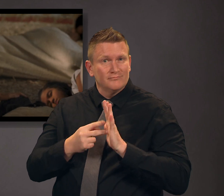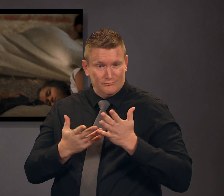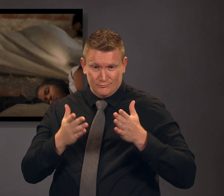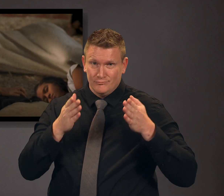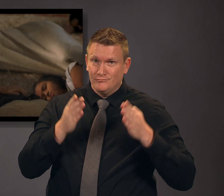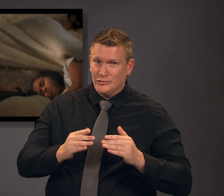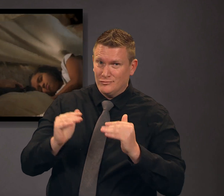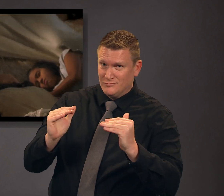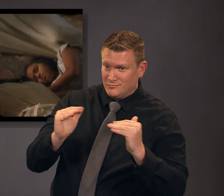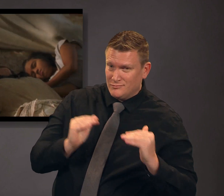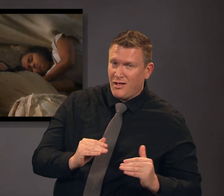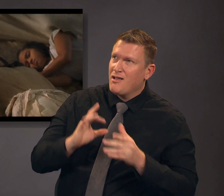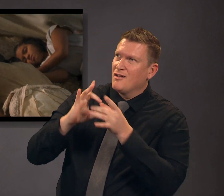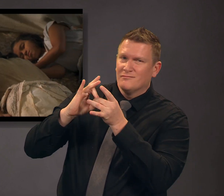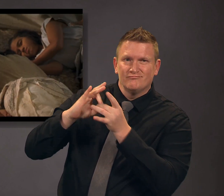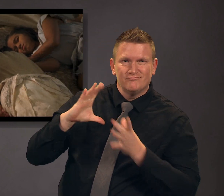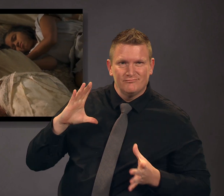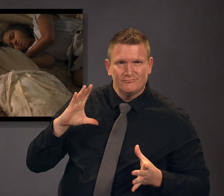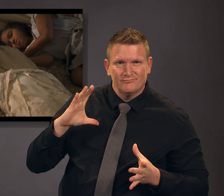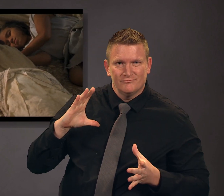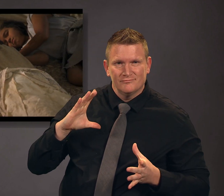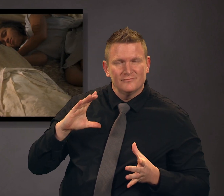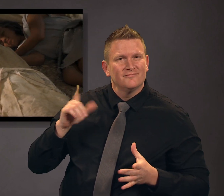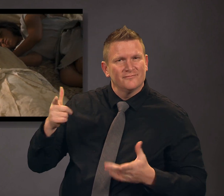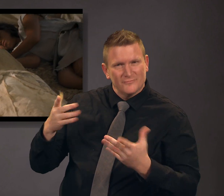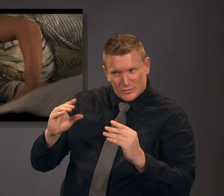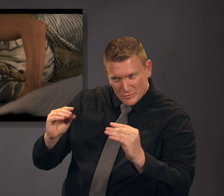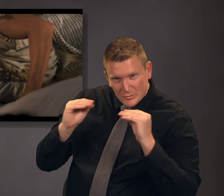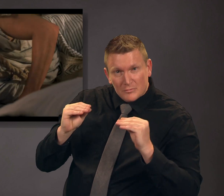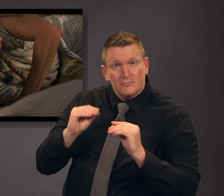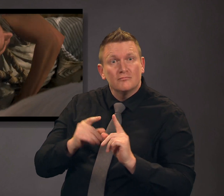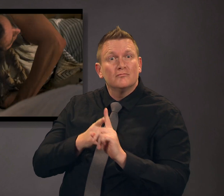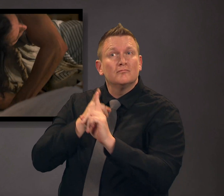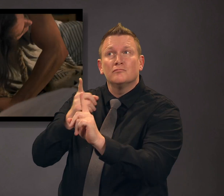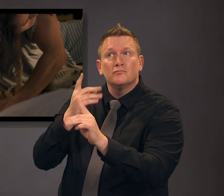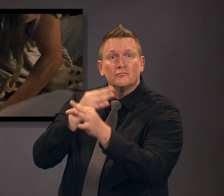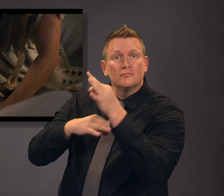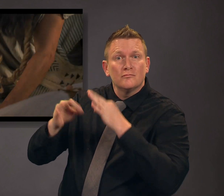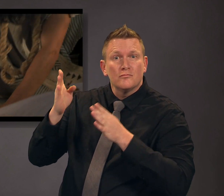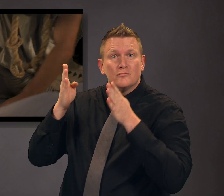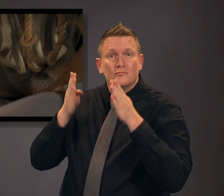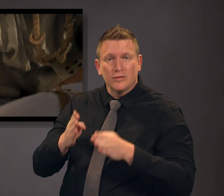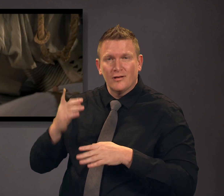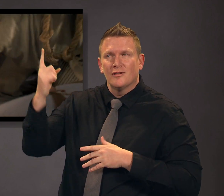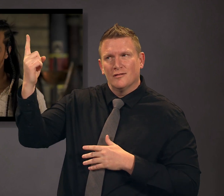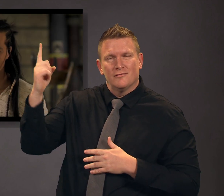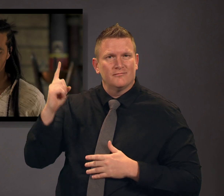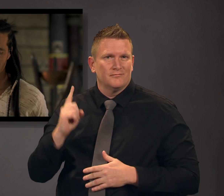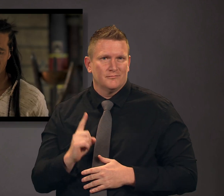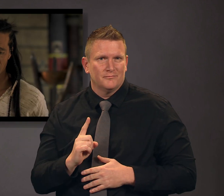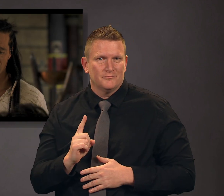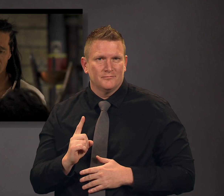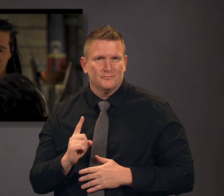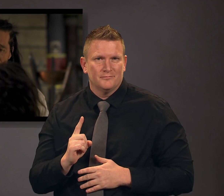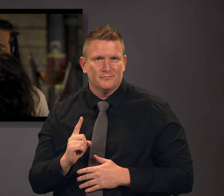world and the fall of man. He has taught me about the coming of our Redeemer.